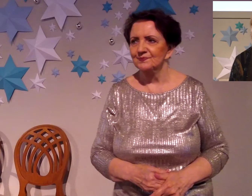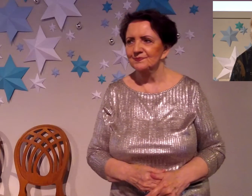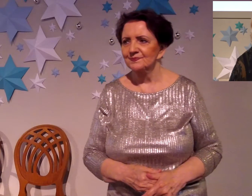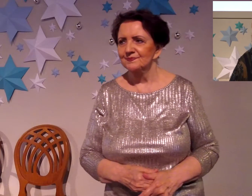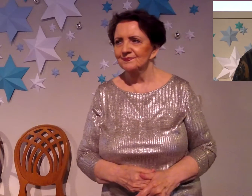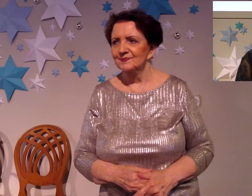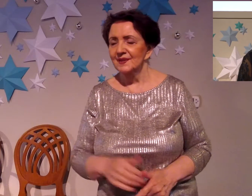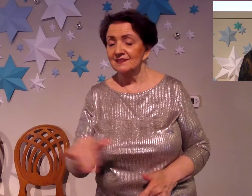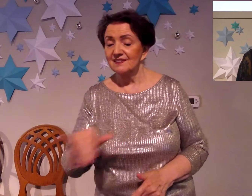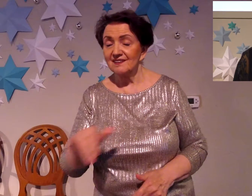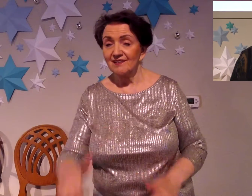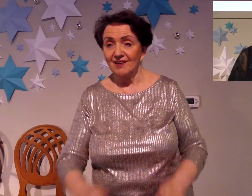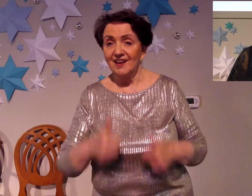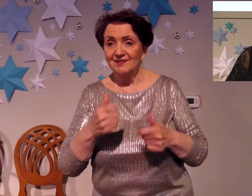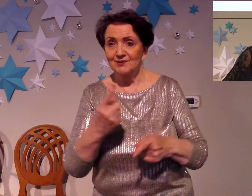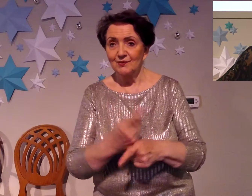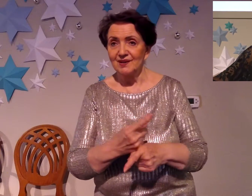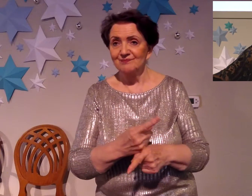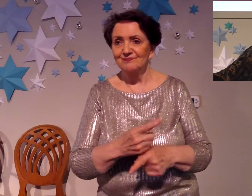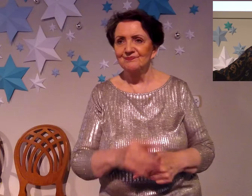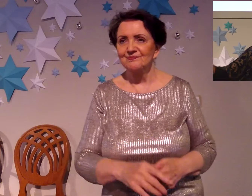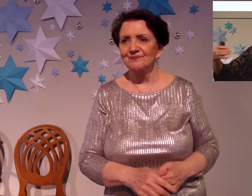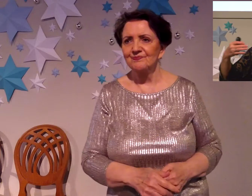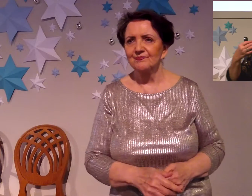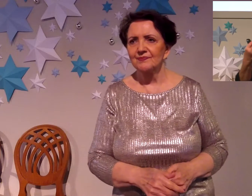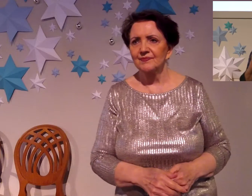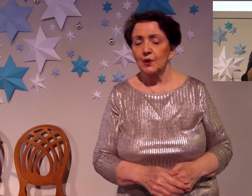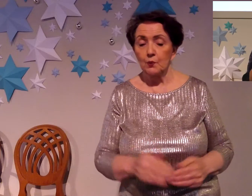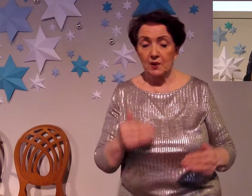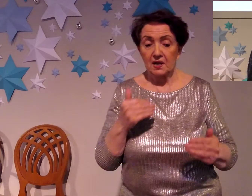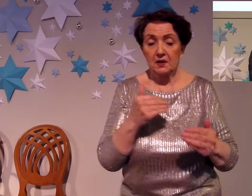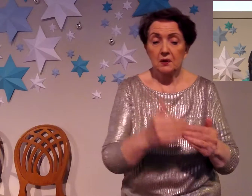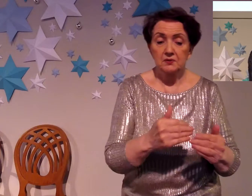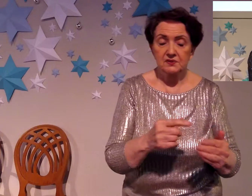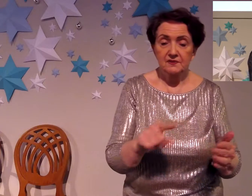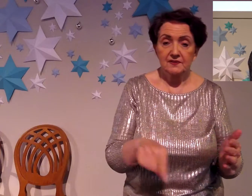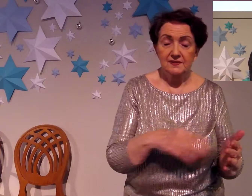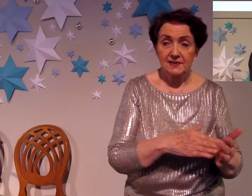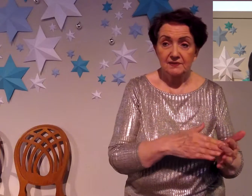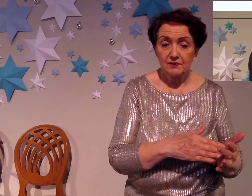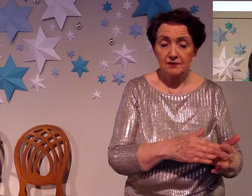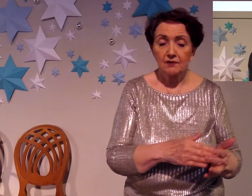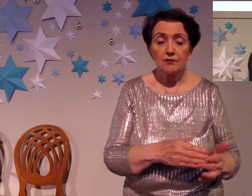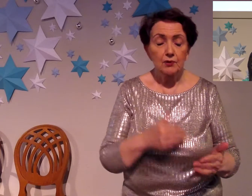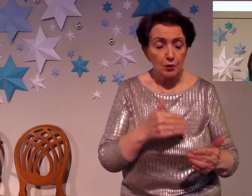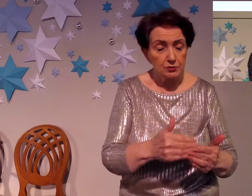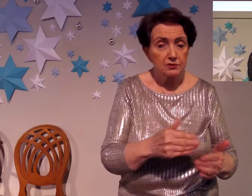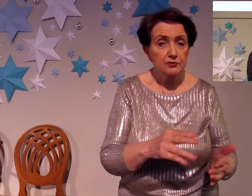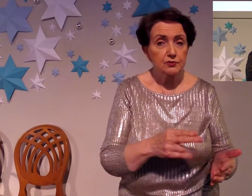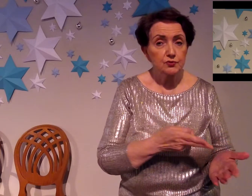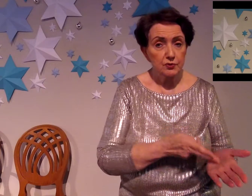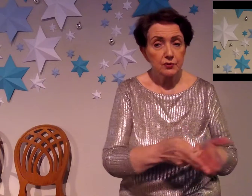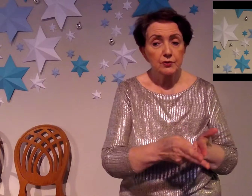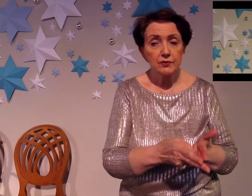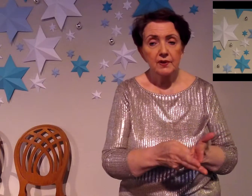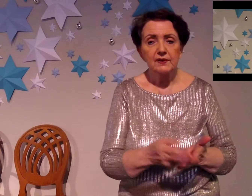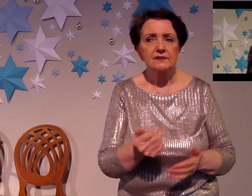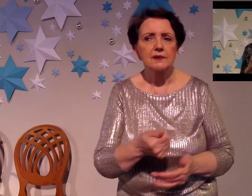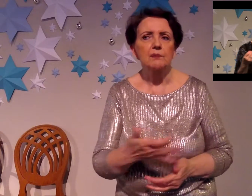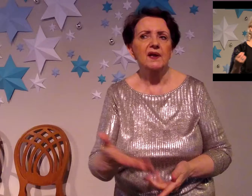Kind of like our lives, right? We get close to the center, we get close to the truth, and then boom, something